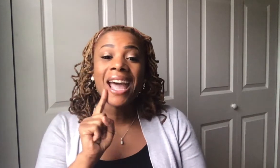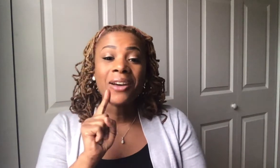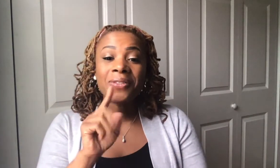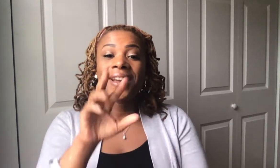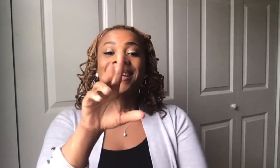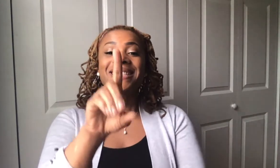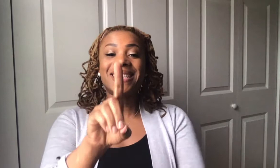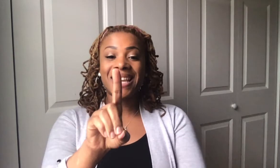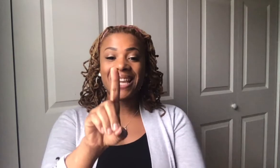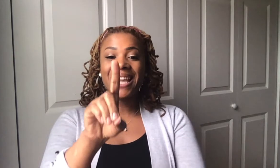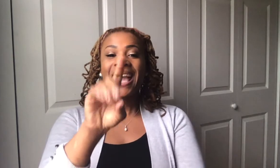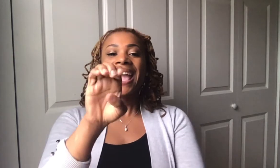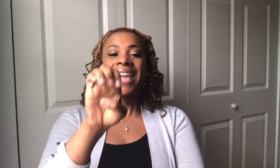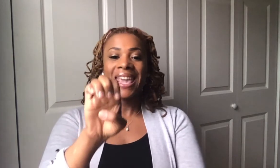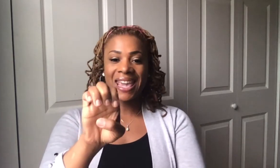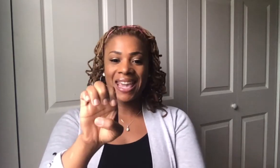Deaf. D-E-A-F.